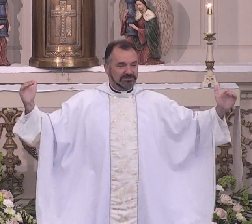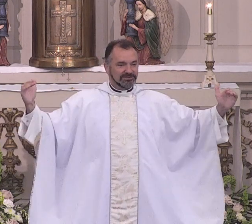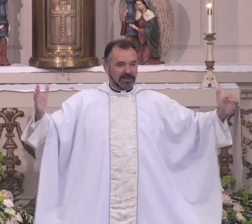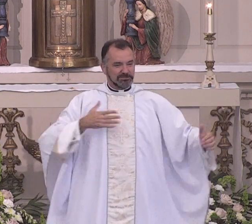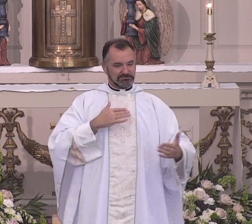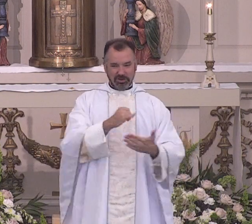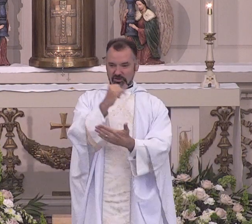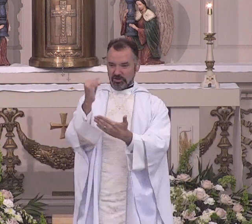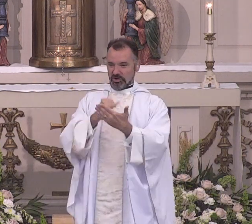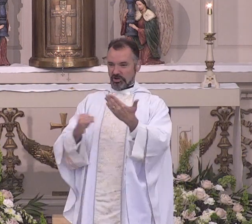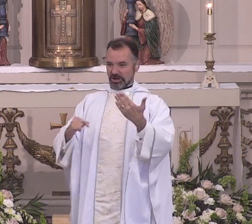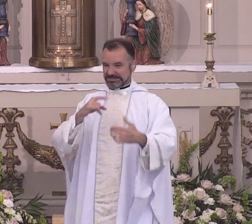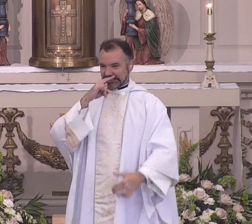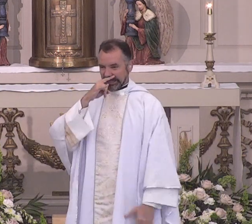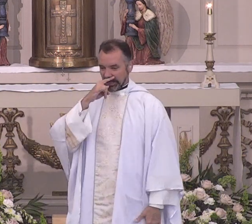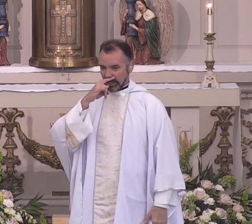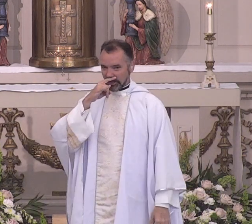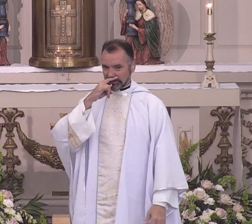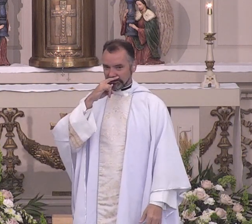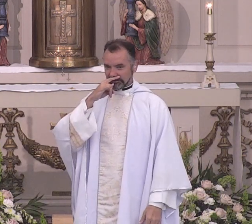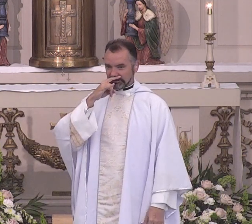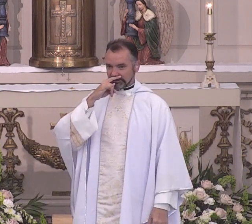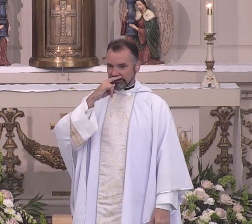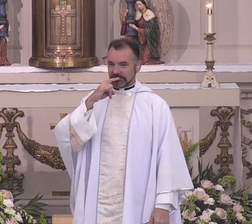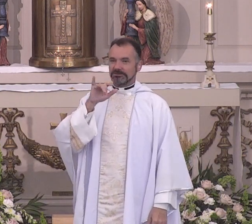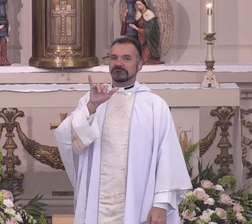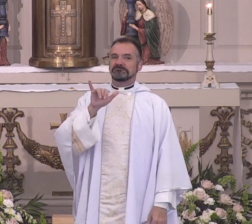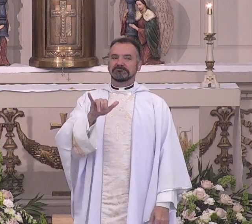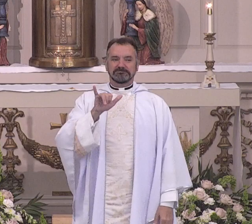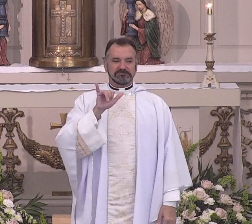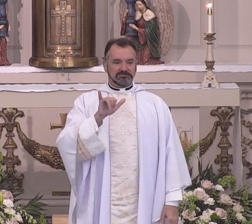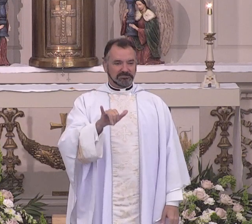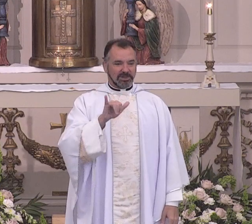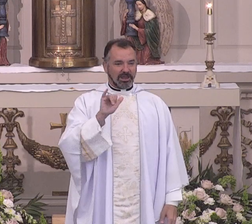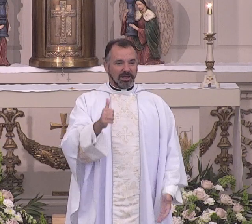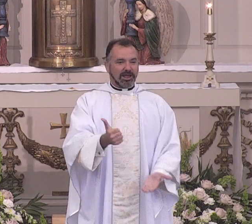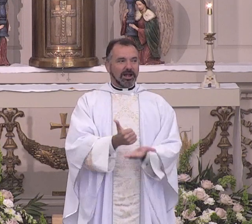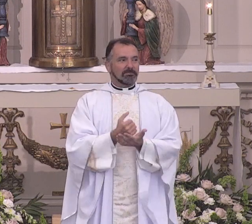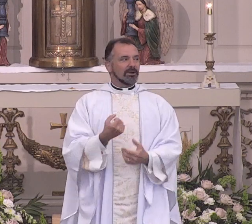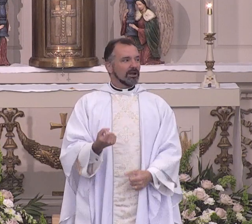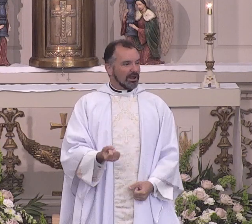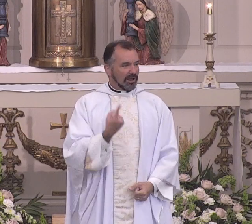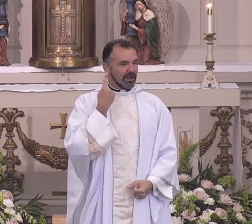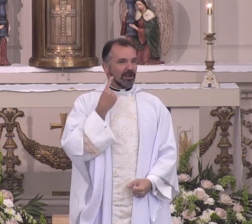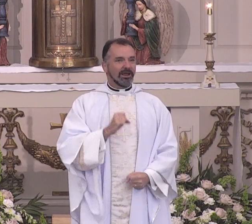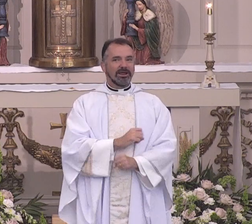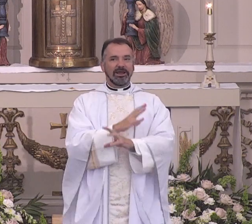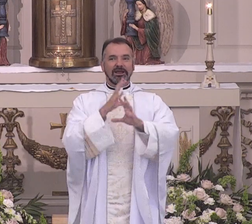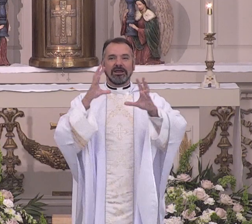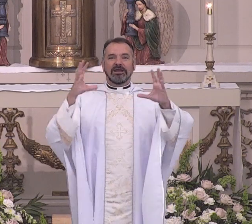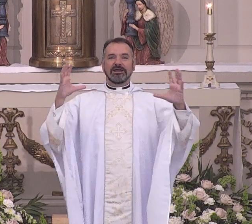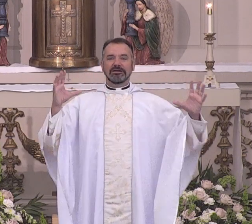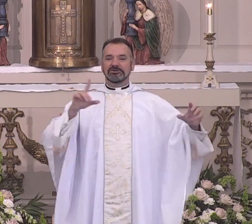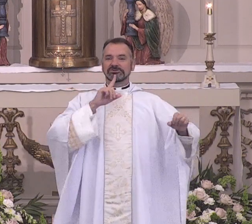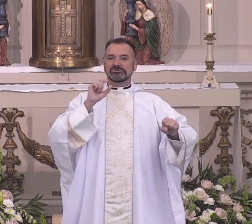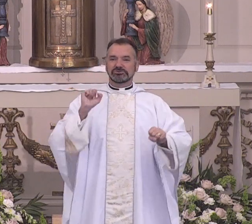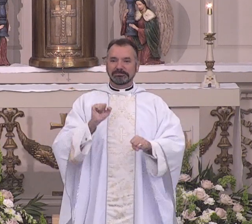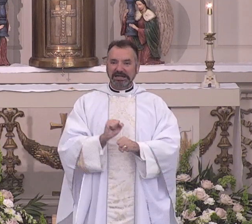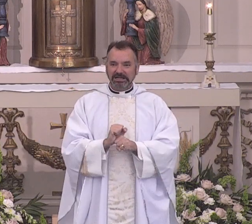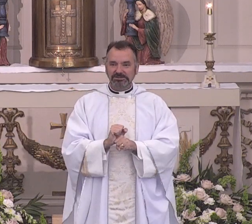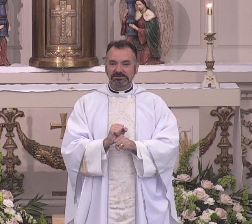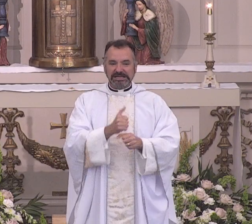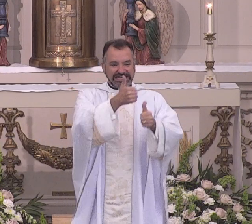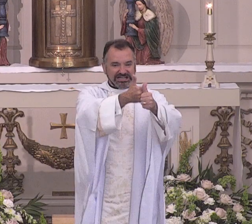unfortunately, he passed away. And when he did that, I drew a picture of him in heaven wearing that firefighter's